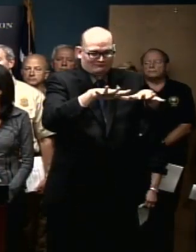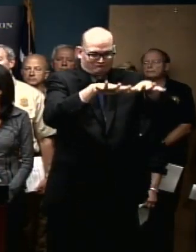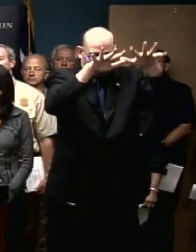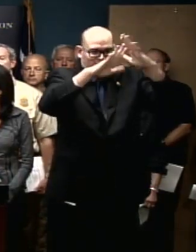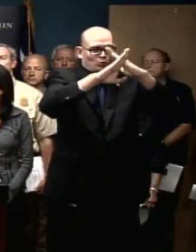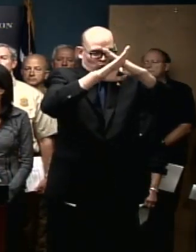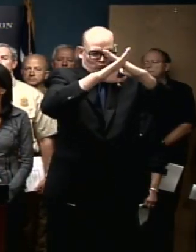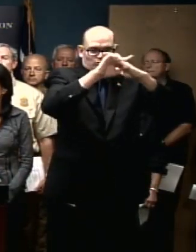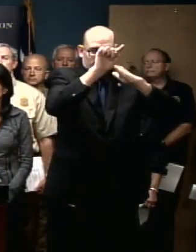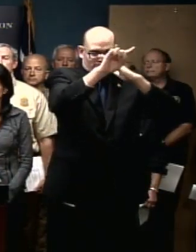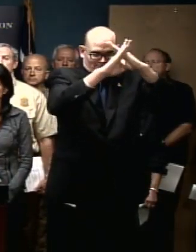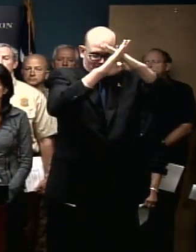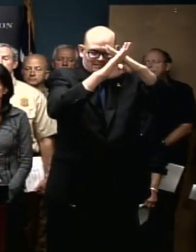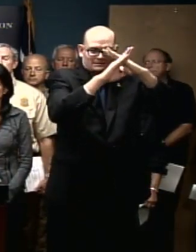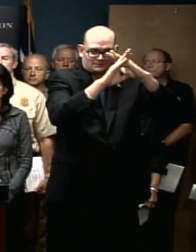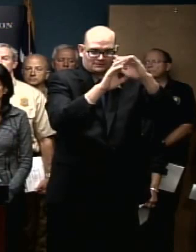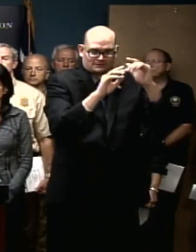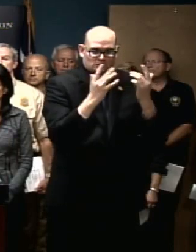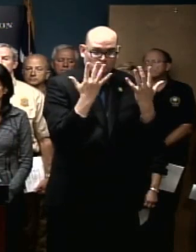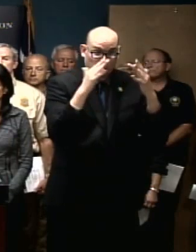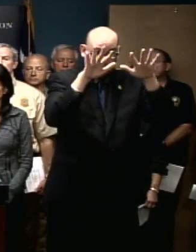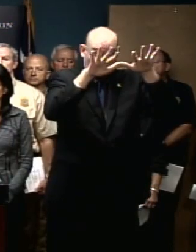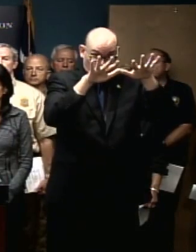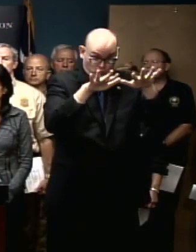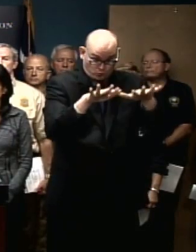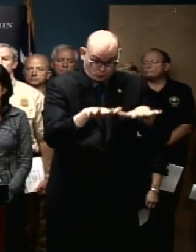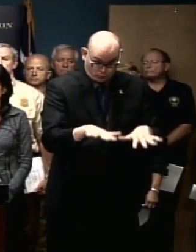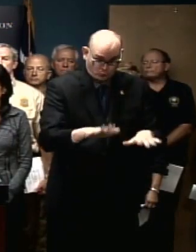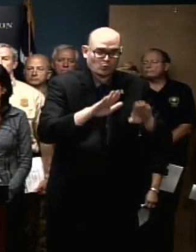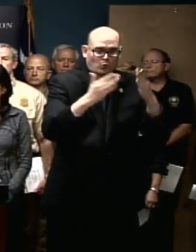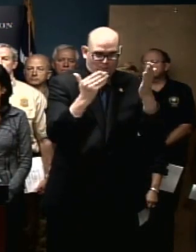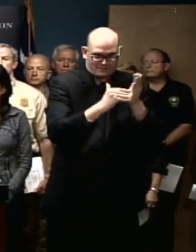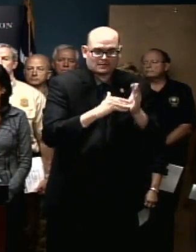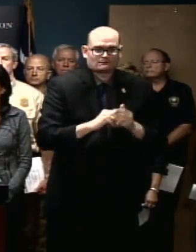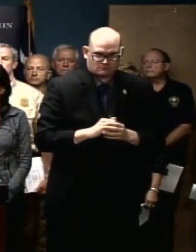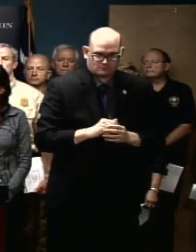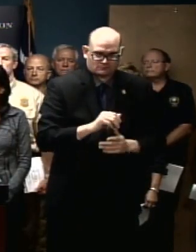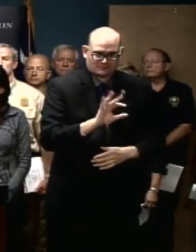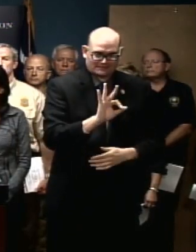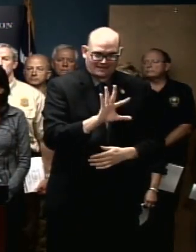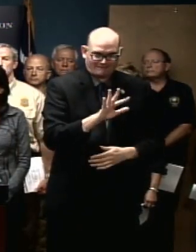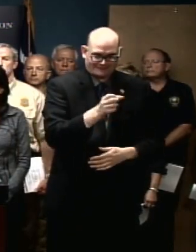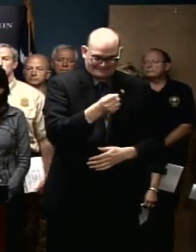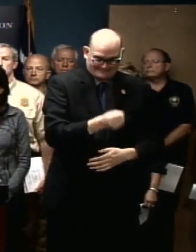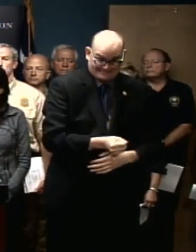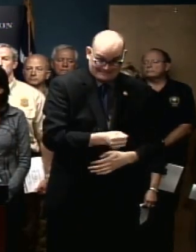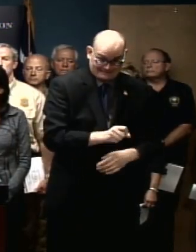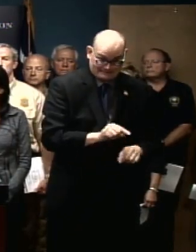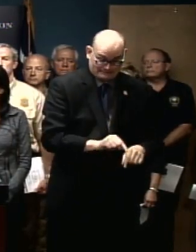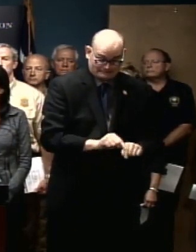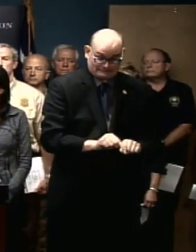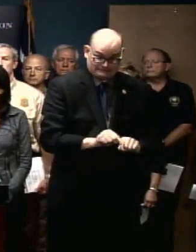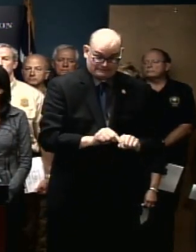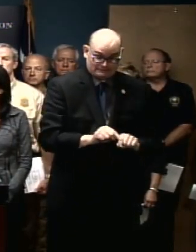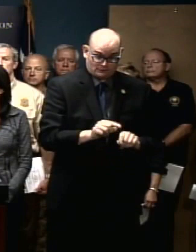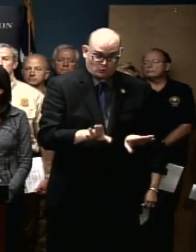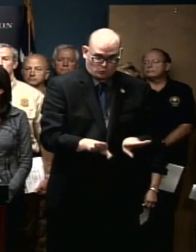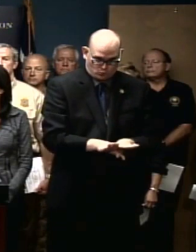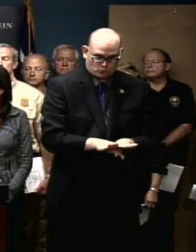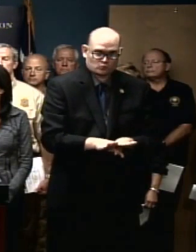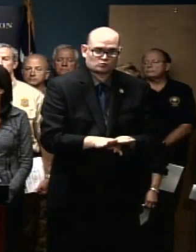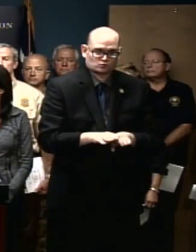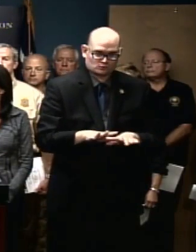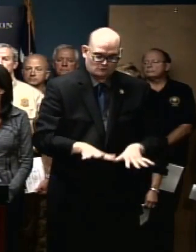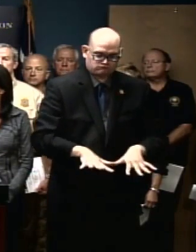that section as soon as possible. And then I-95 southbound in the Ridgeland area is also closed due to flooding